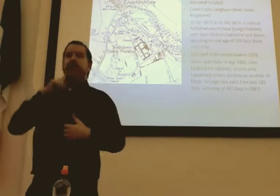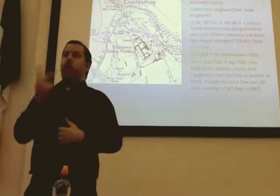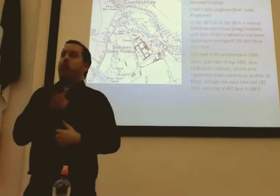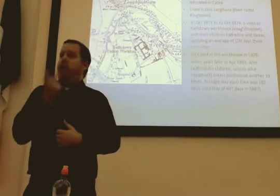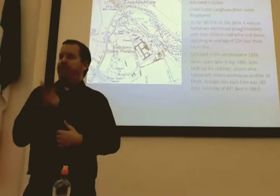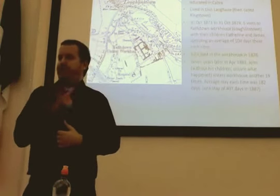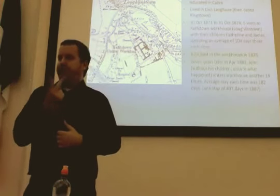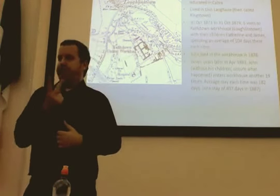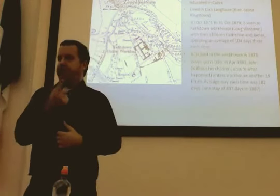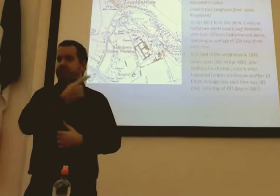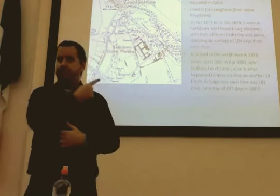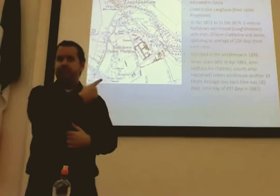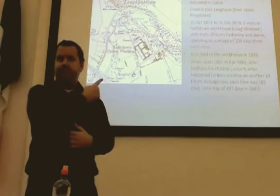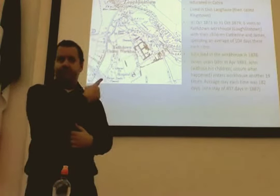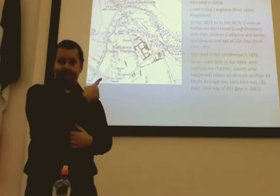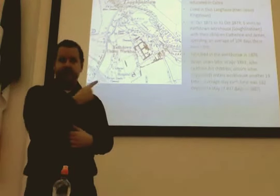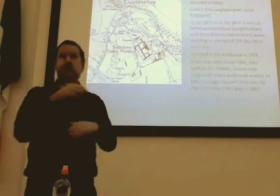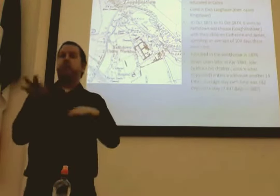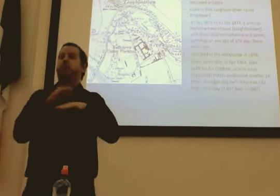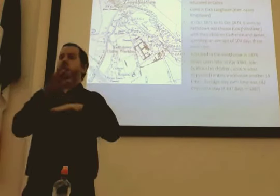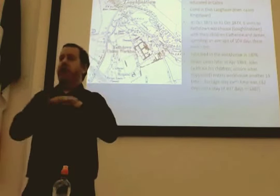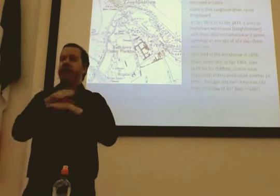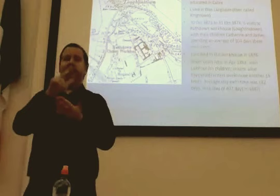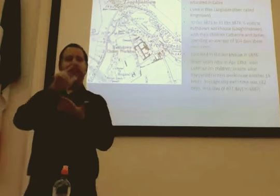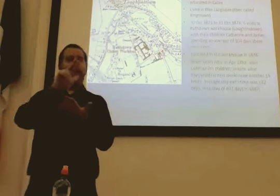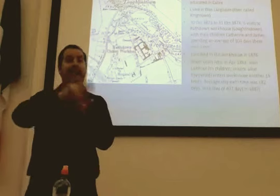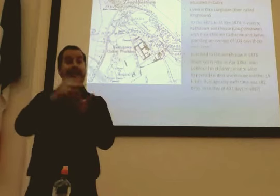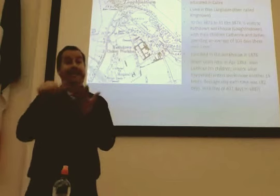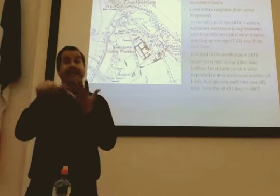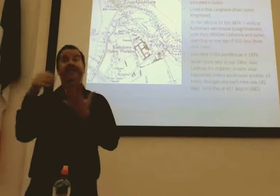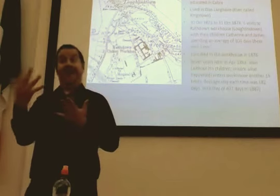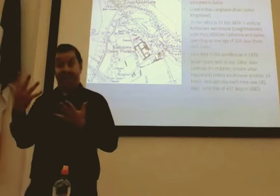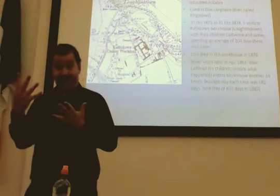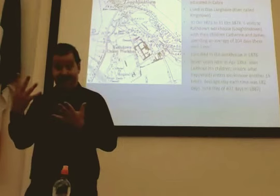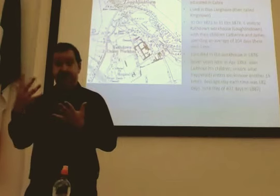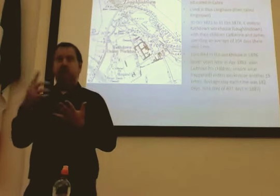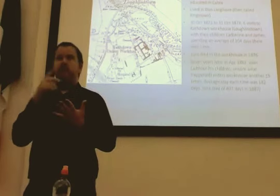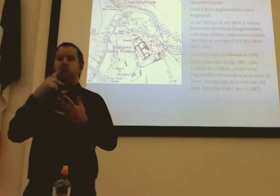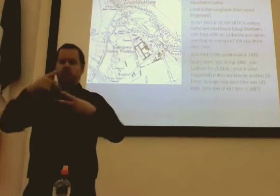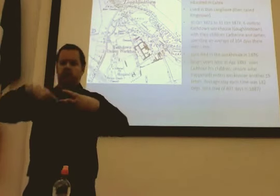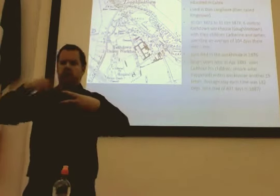This is an interesting story about that couple. They were married in 1865.